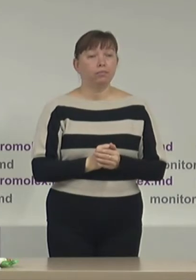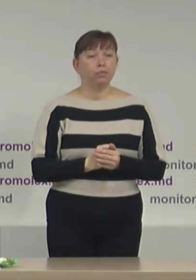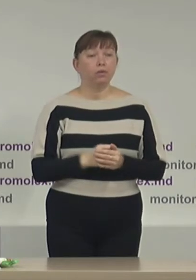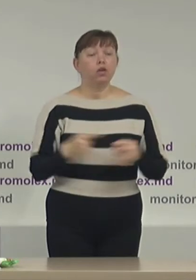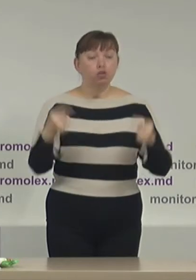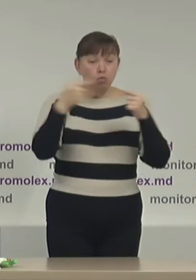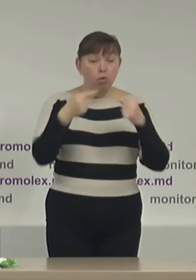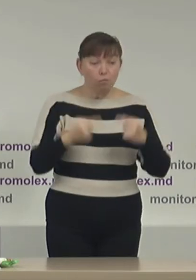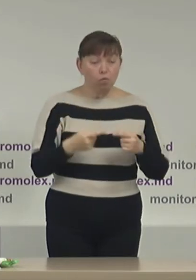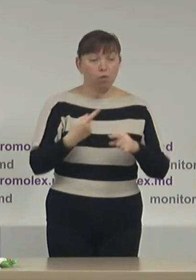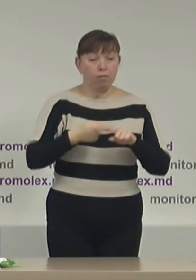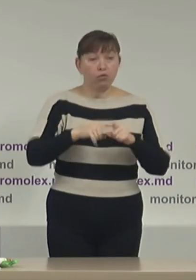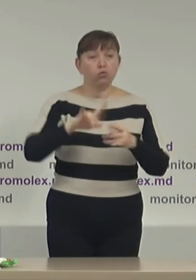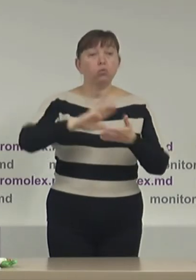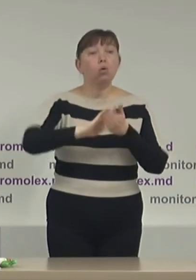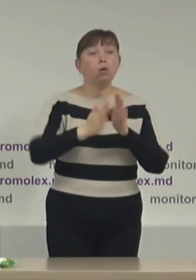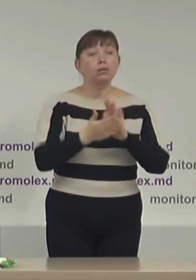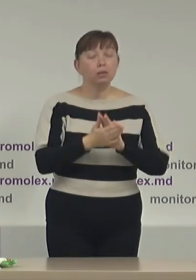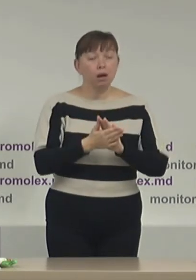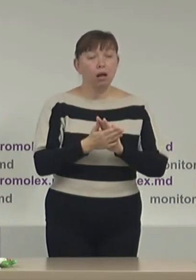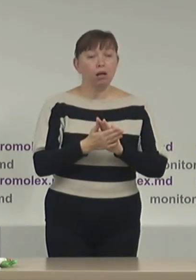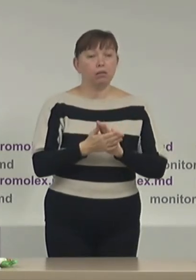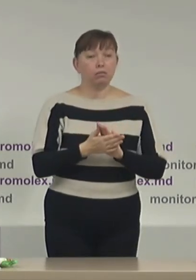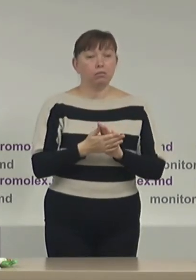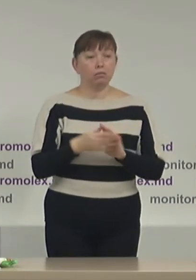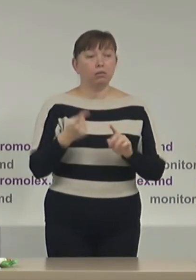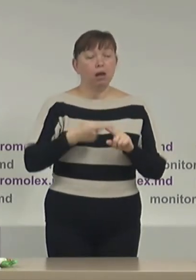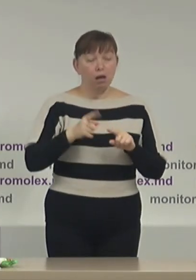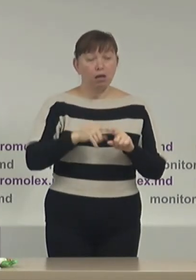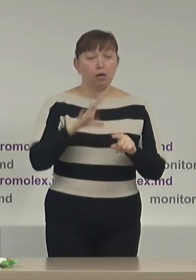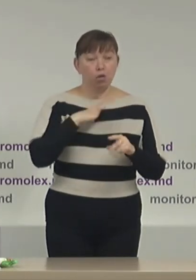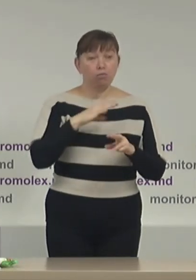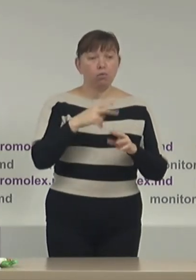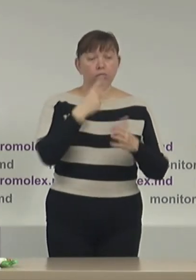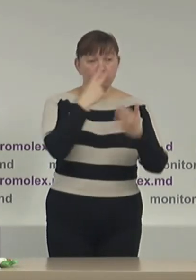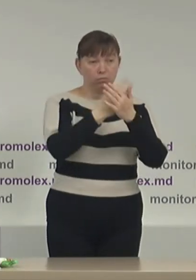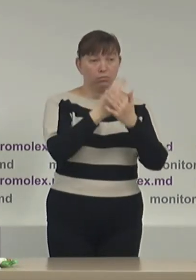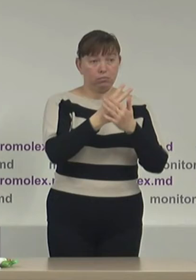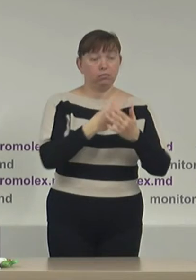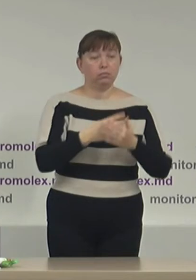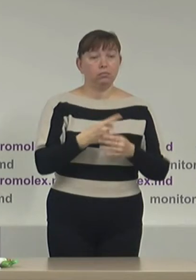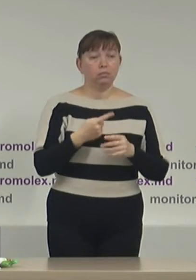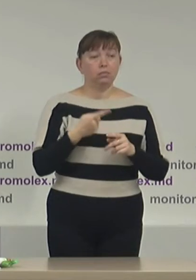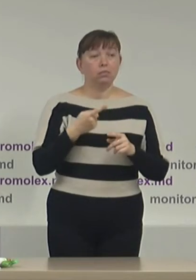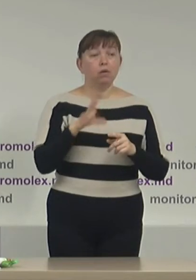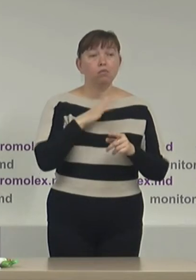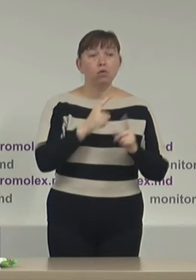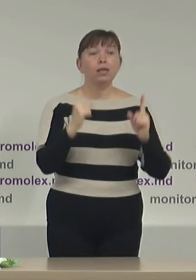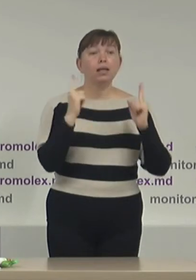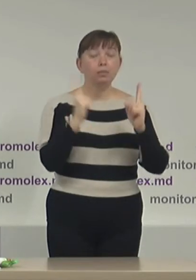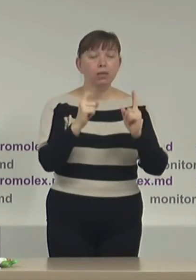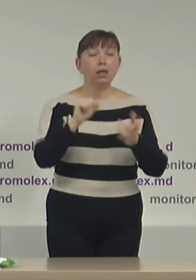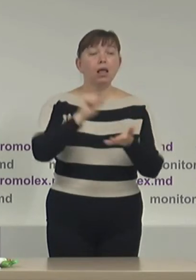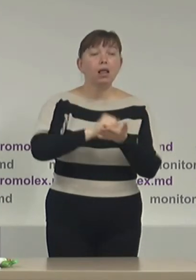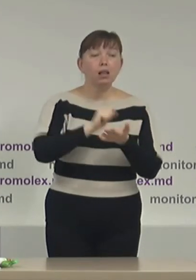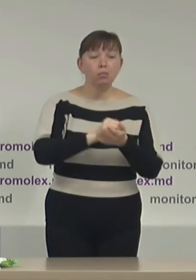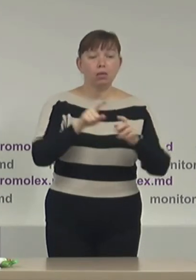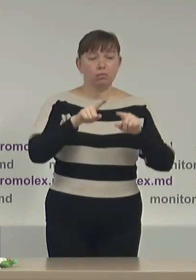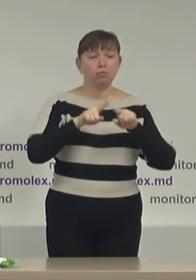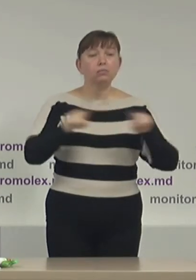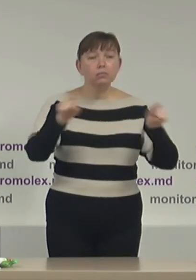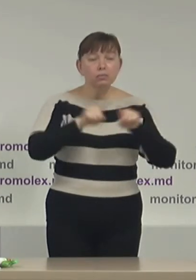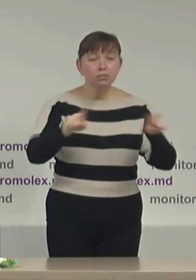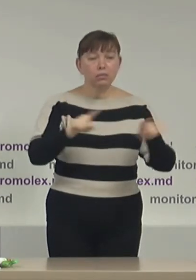2020. According to this contract, made public, the maximum threshold